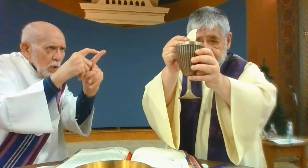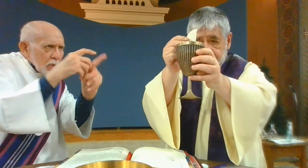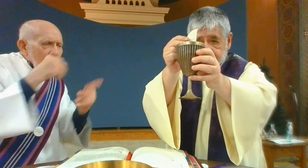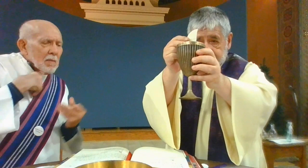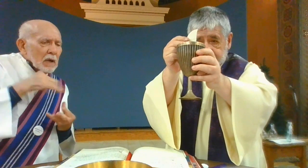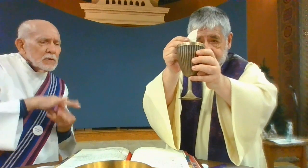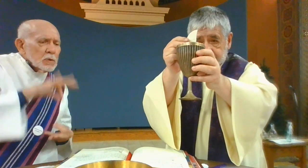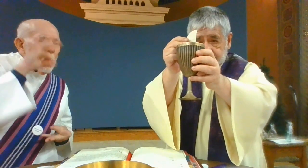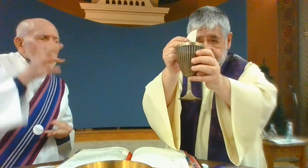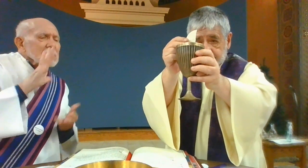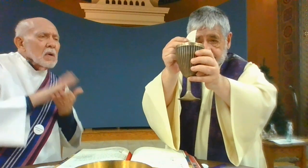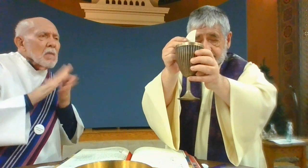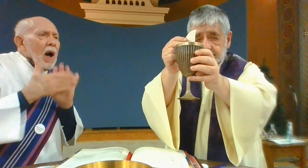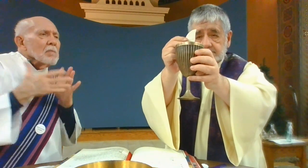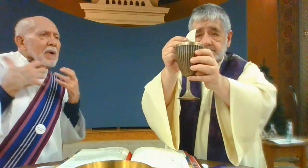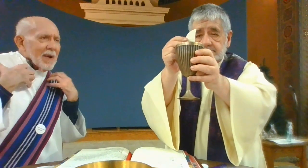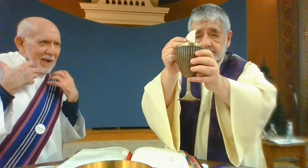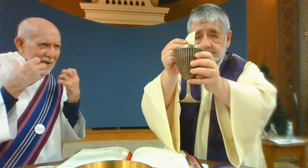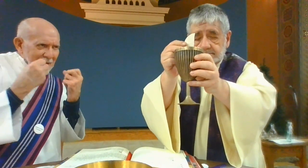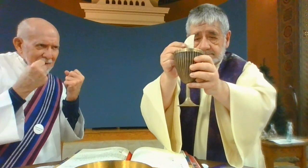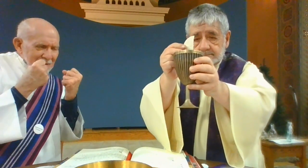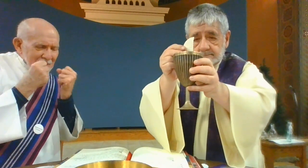and my soul shall be healed